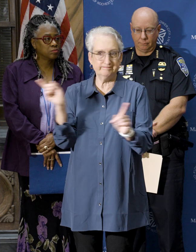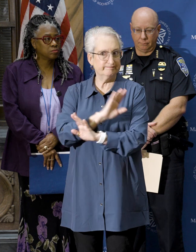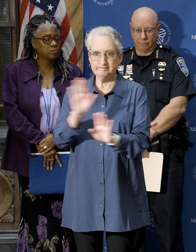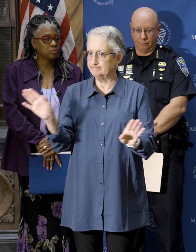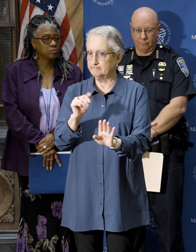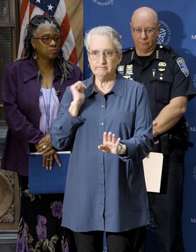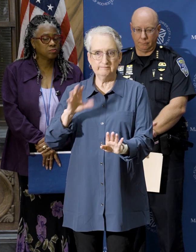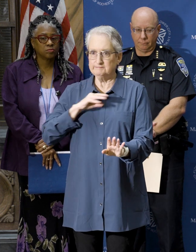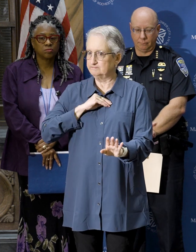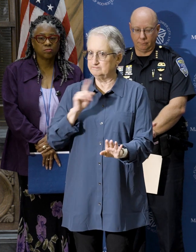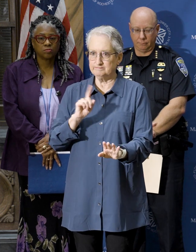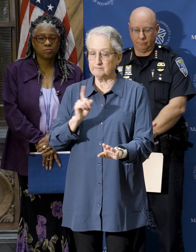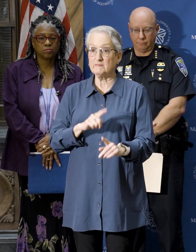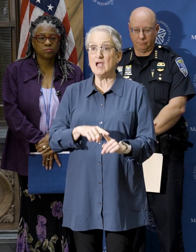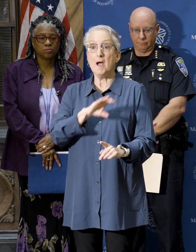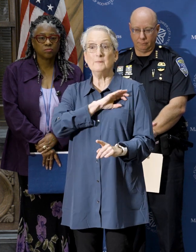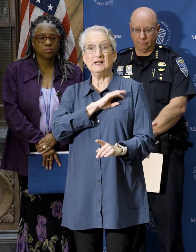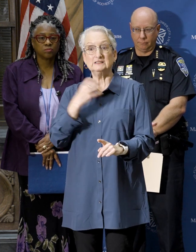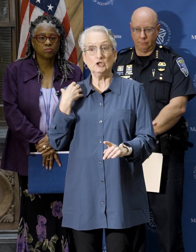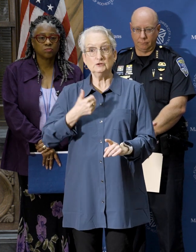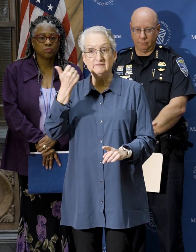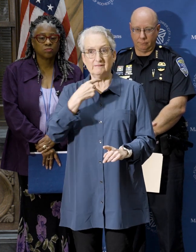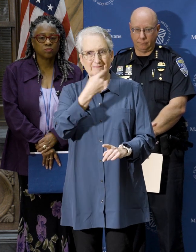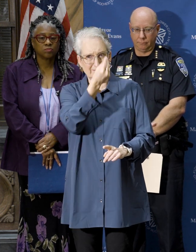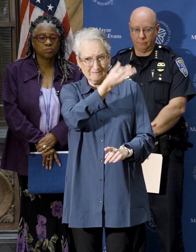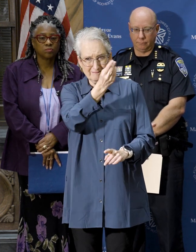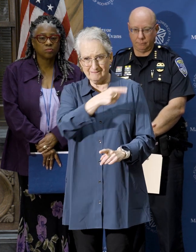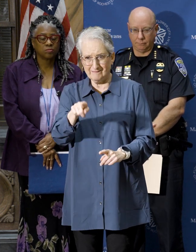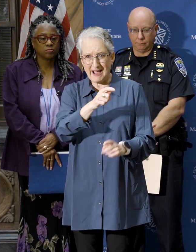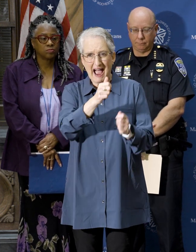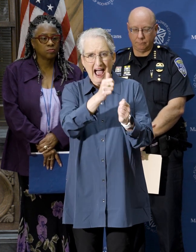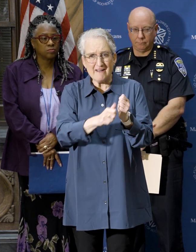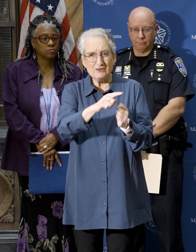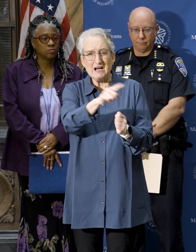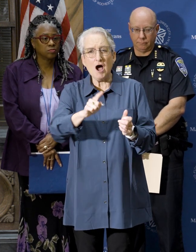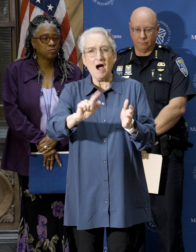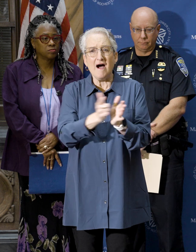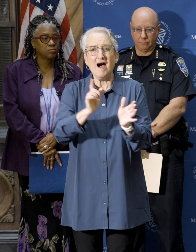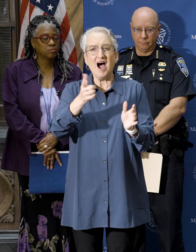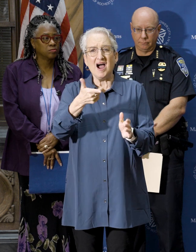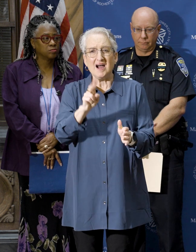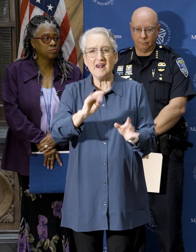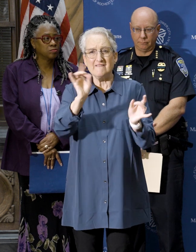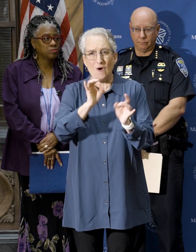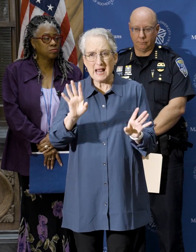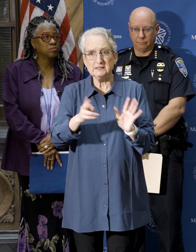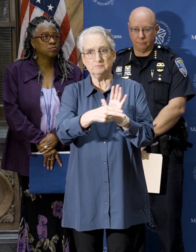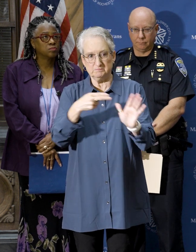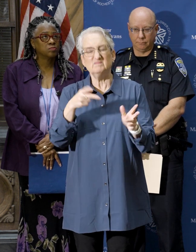every single act of gun violence as if it were a homicide. As if it were a homicide. Before, we weren't doing